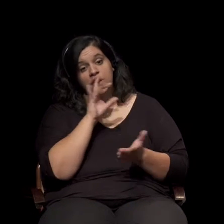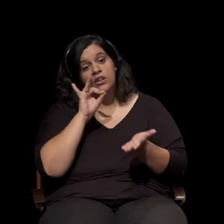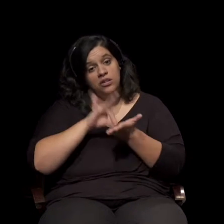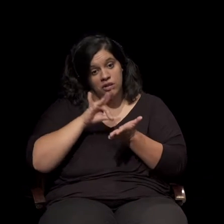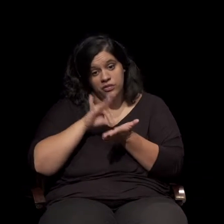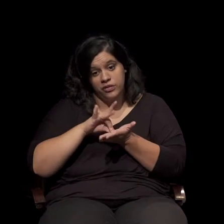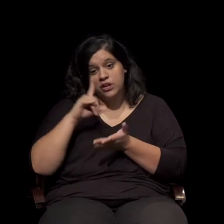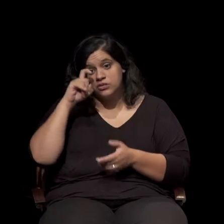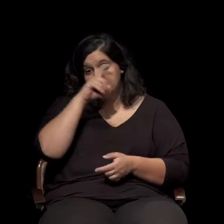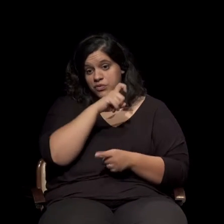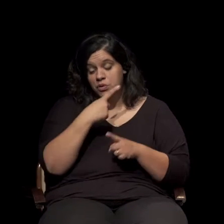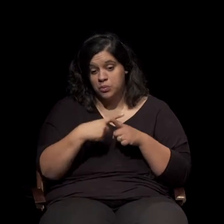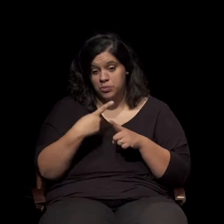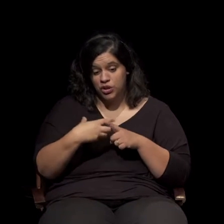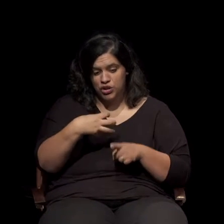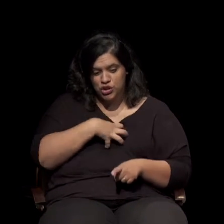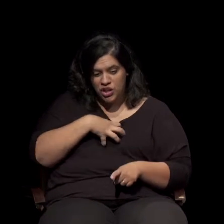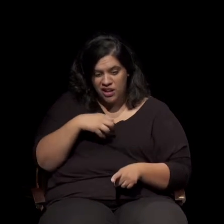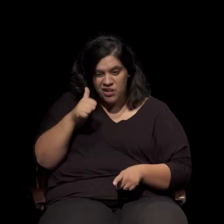not come natural at all.